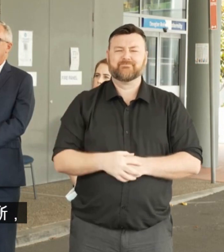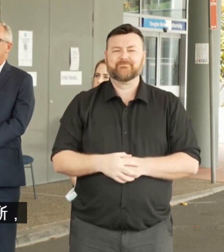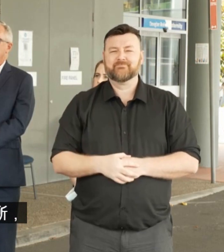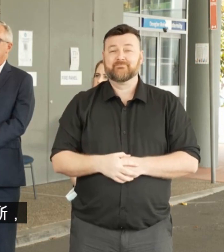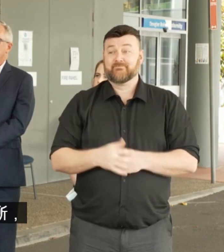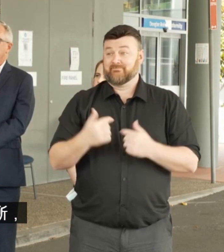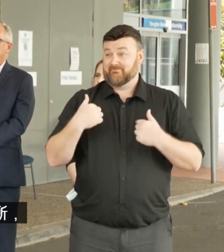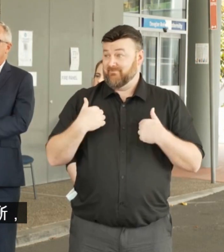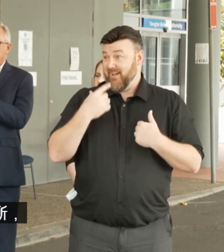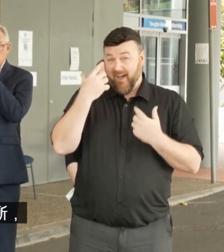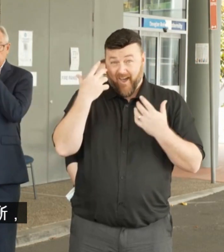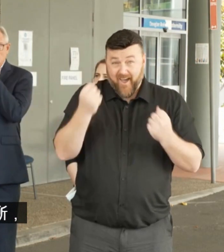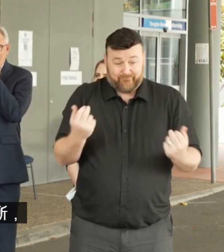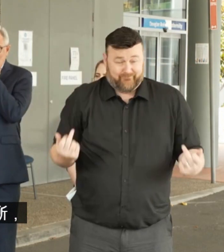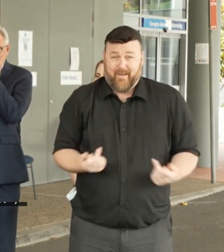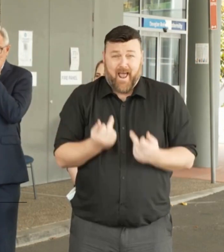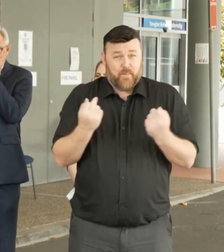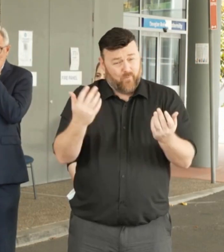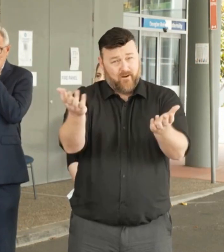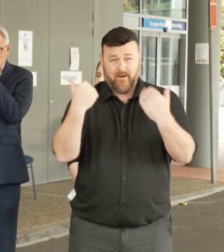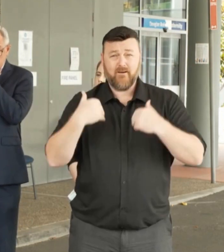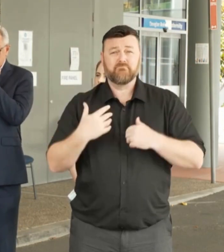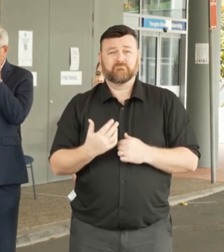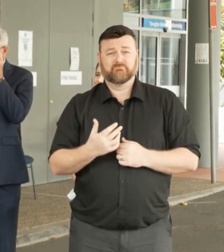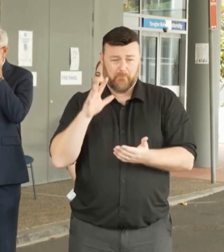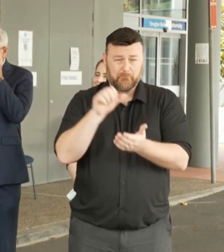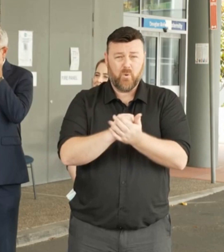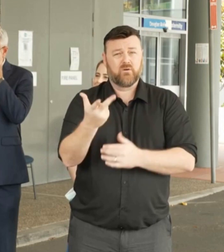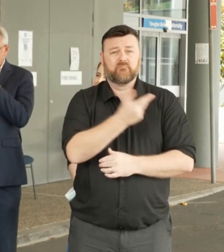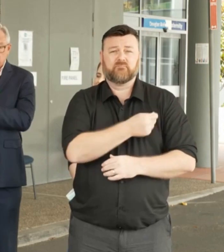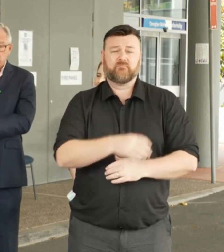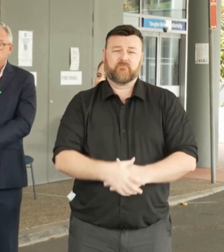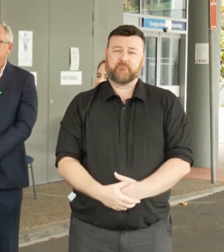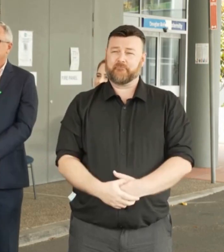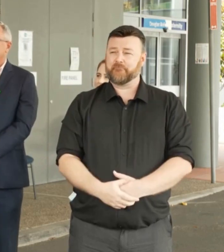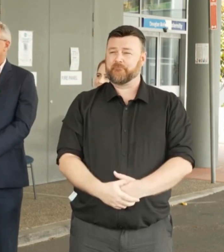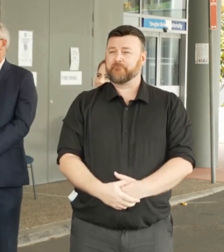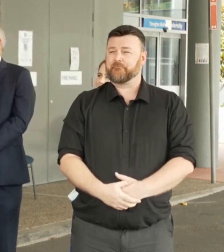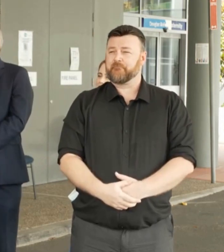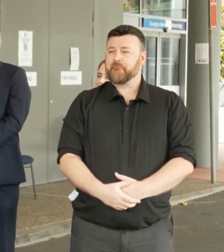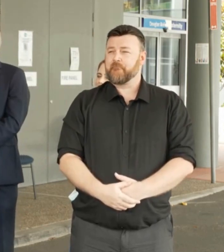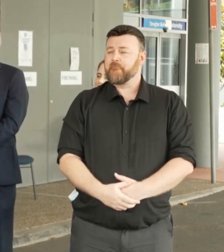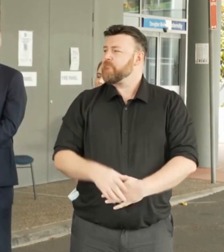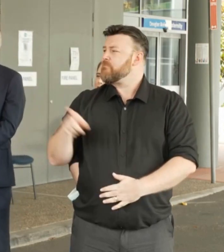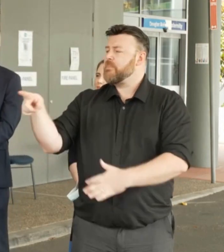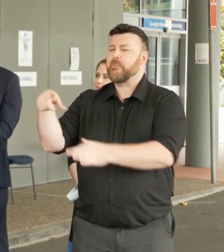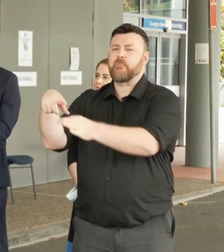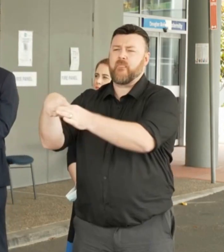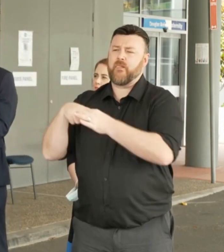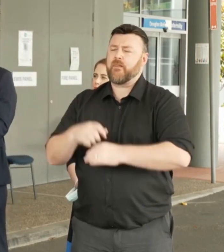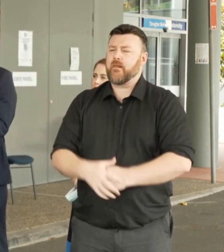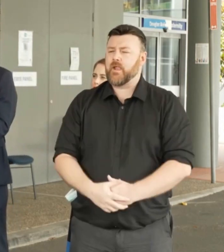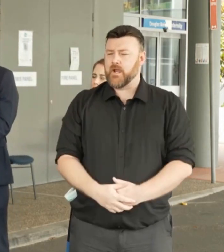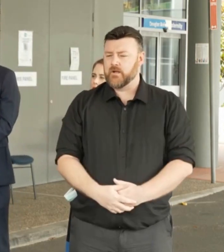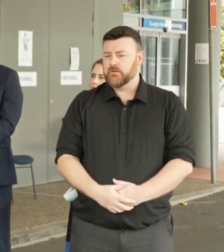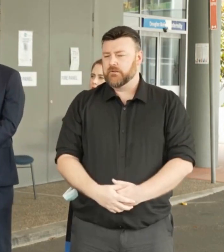Get online, make a booking, and please have that booster. Thanks, Susan. The difference between